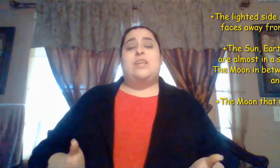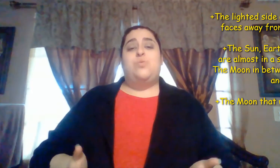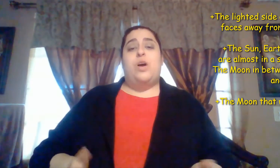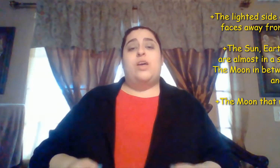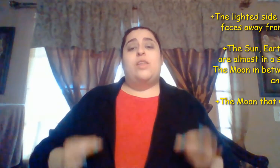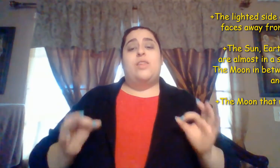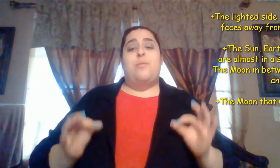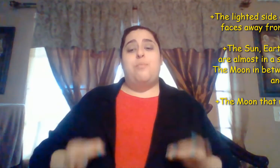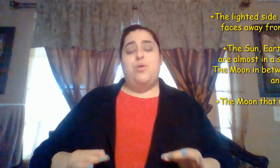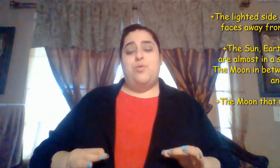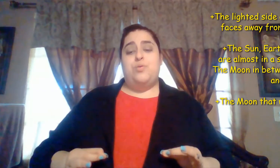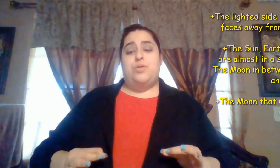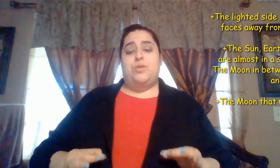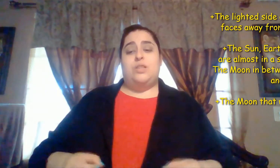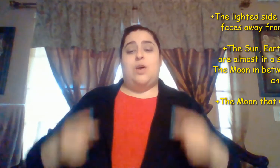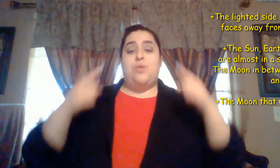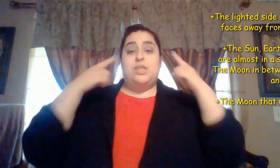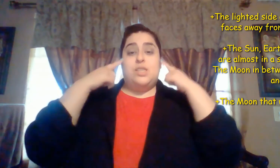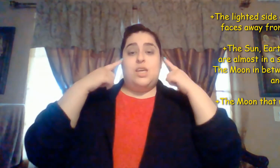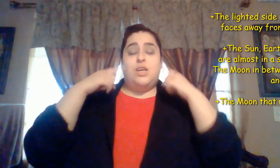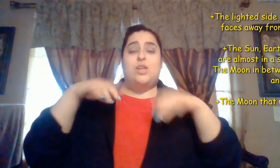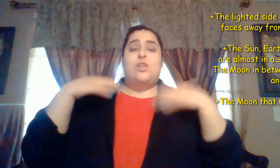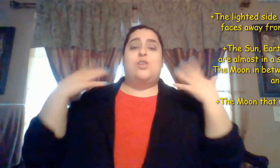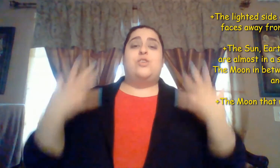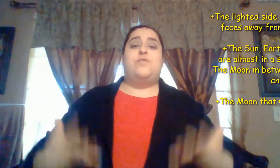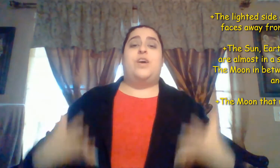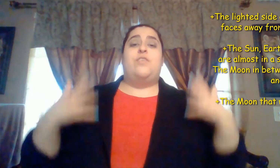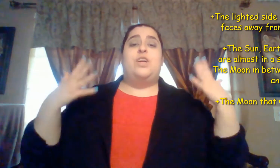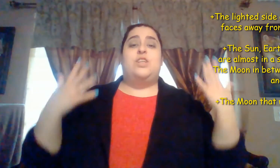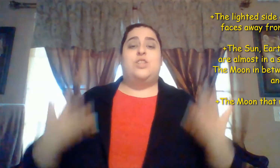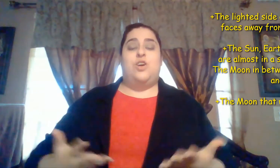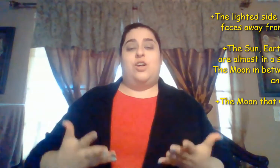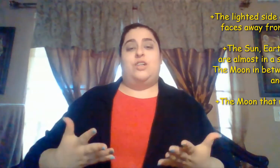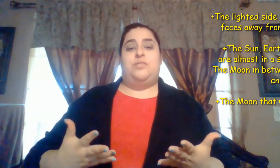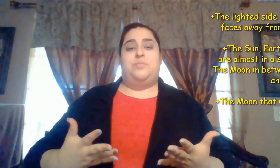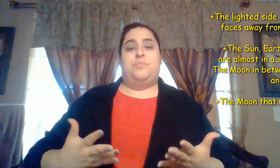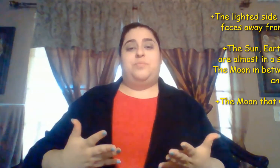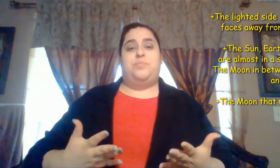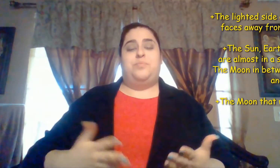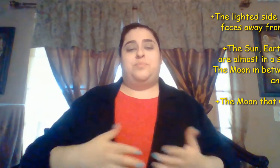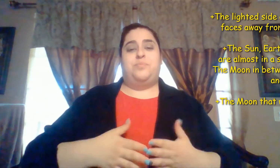That's why the moon that we see looks very dark.